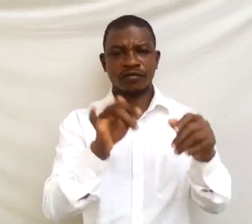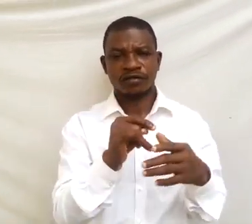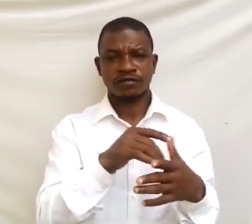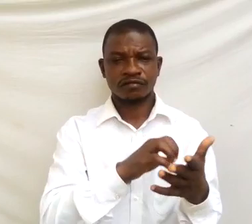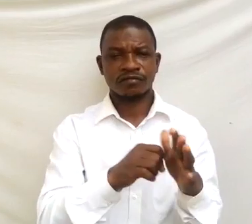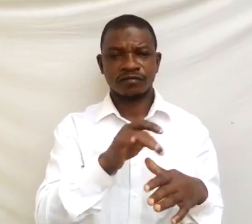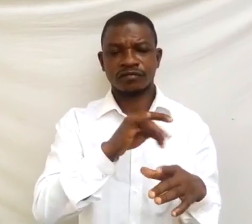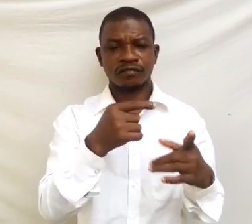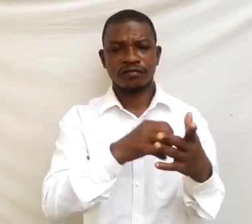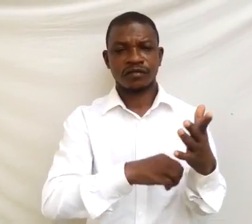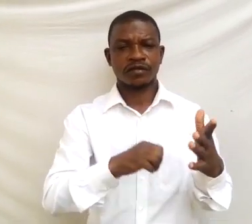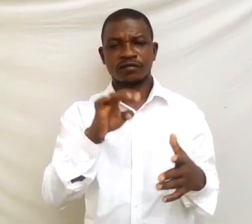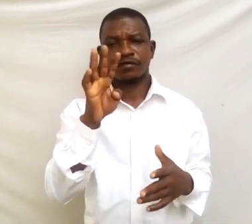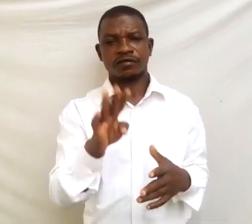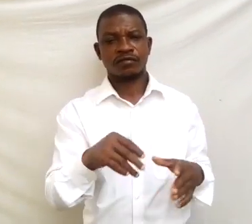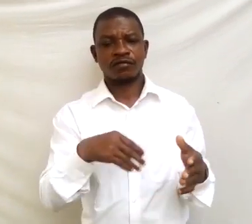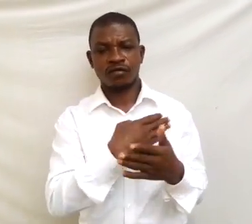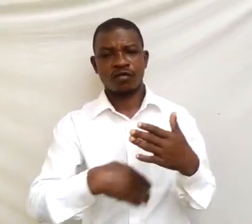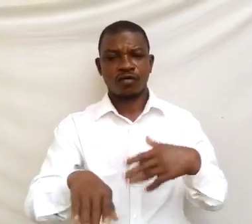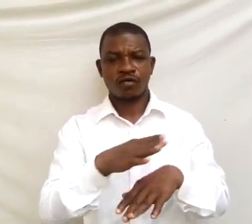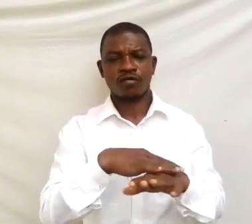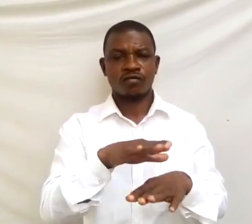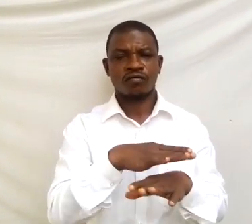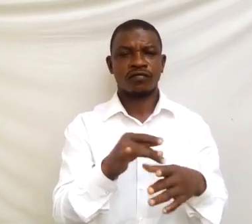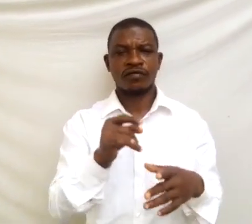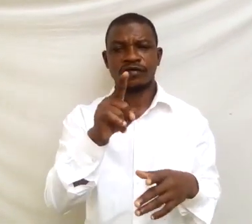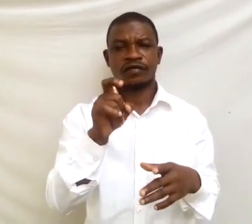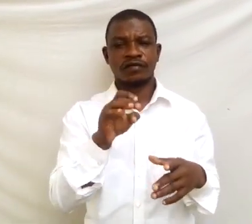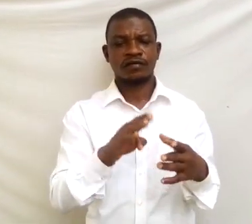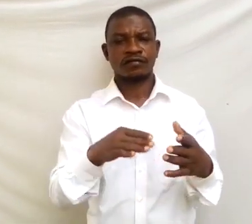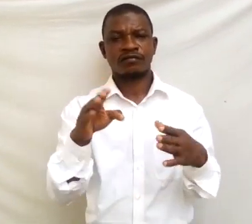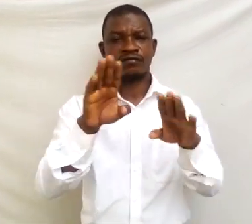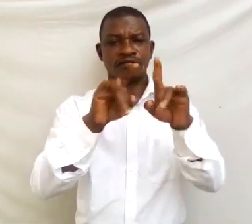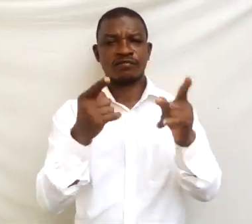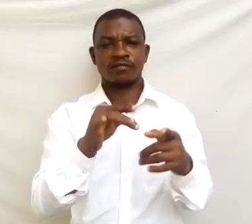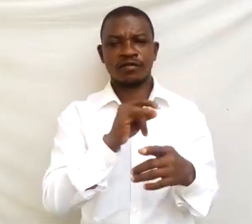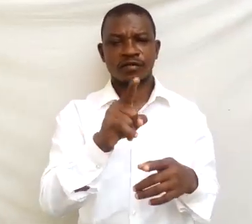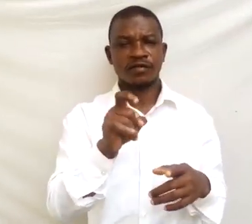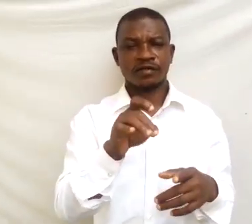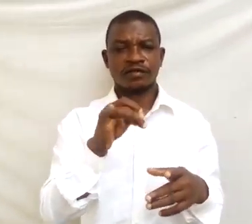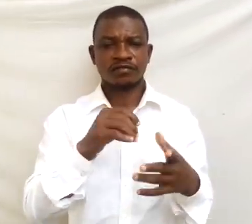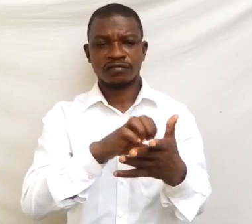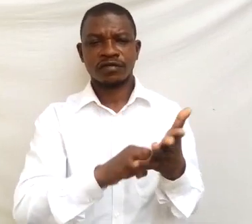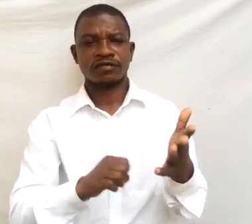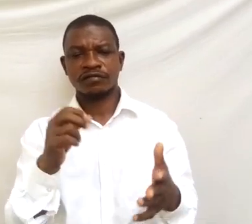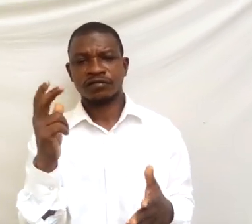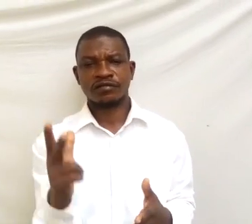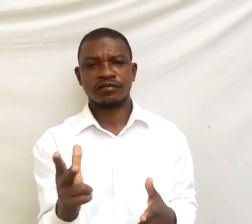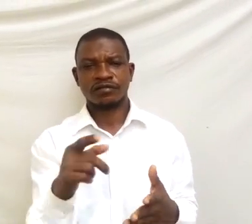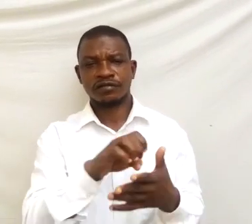minus 4 all over x bracket x minus 3 minus